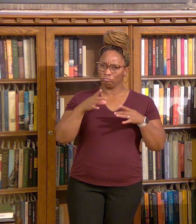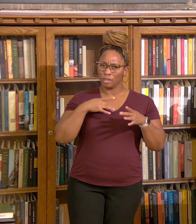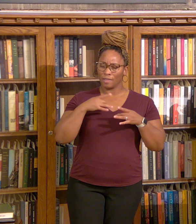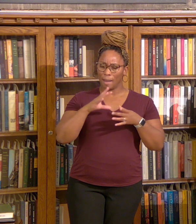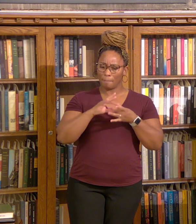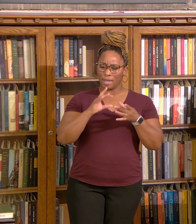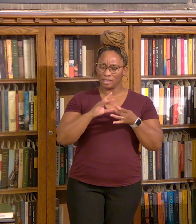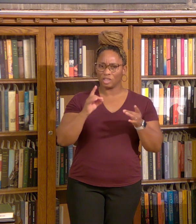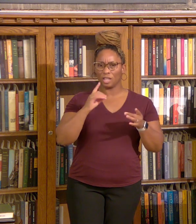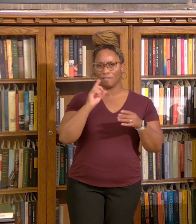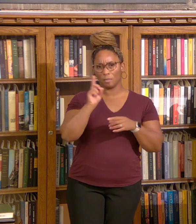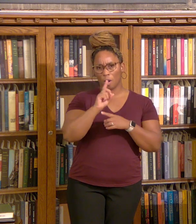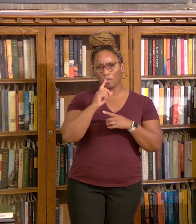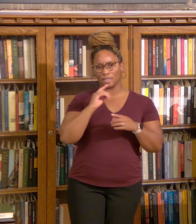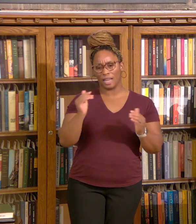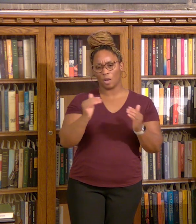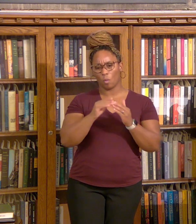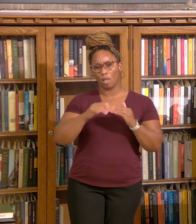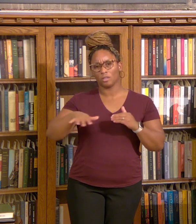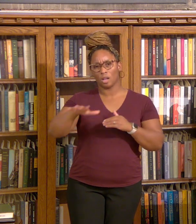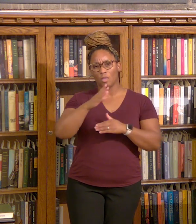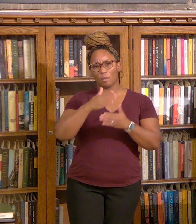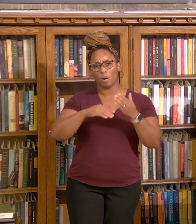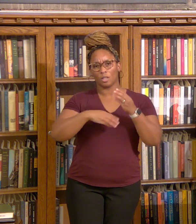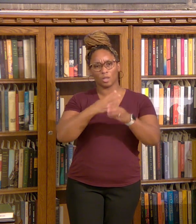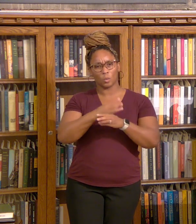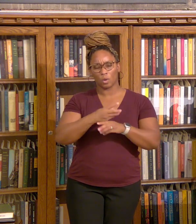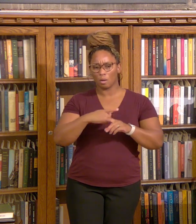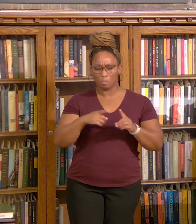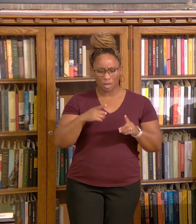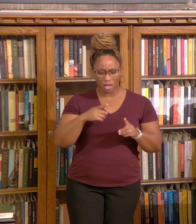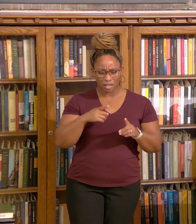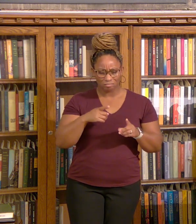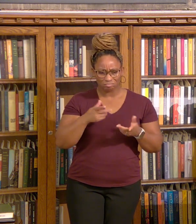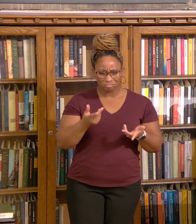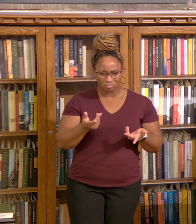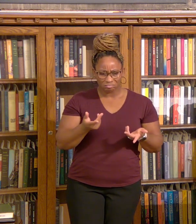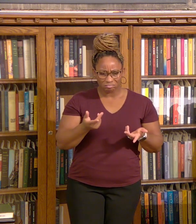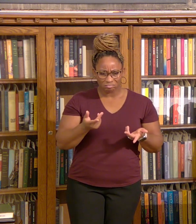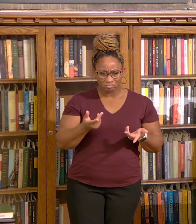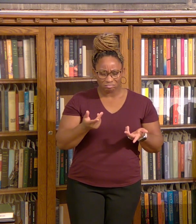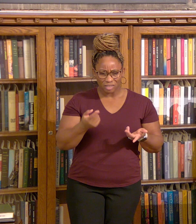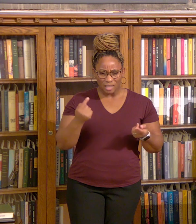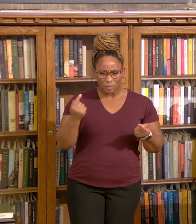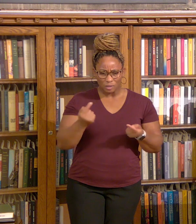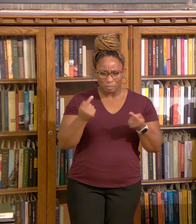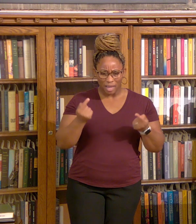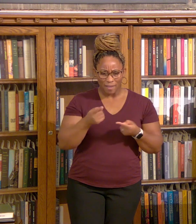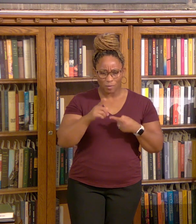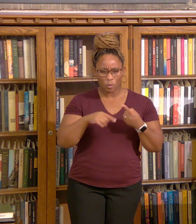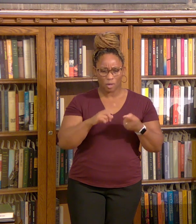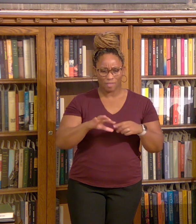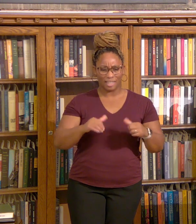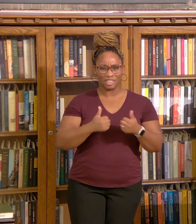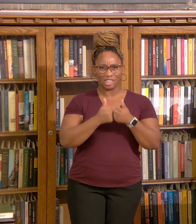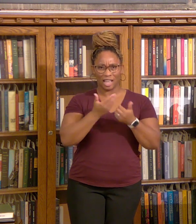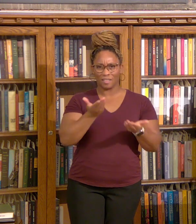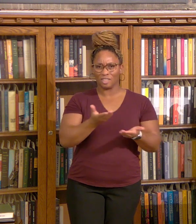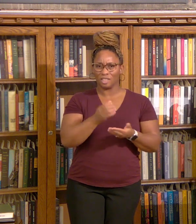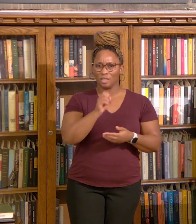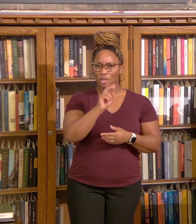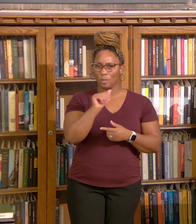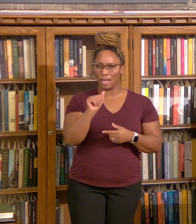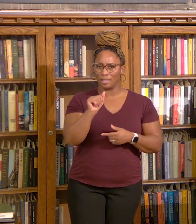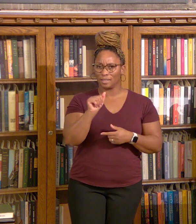and inequality to various parts of the world but was pain Beyond description whenever the challenge was confronted at